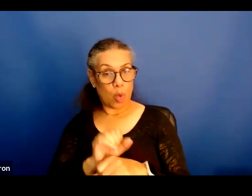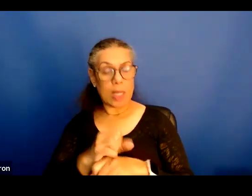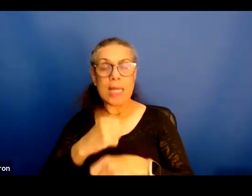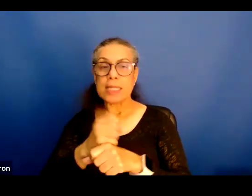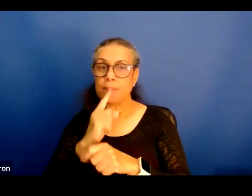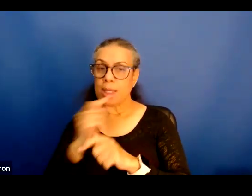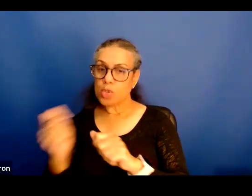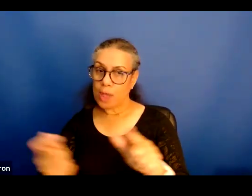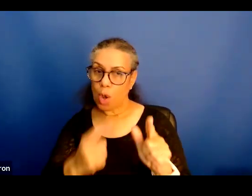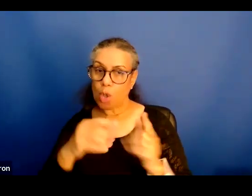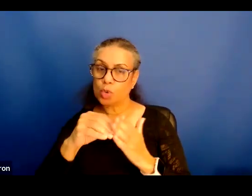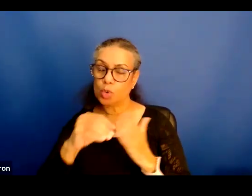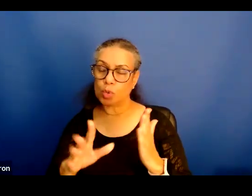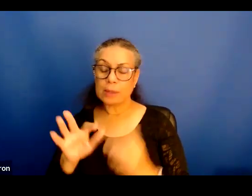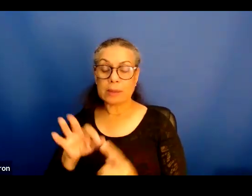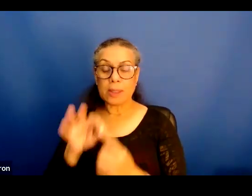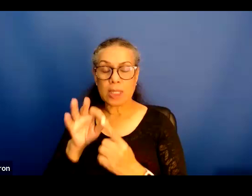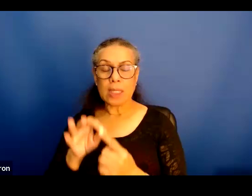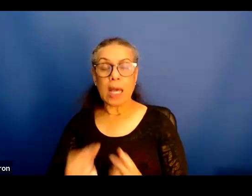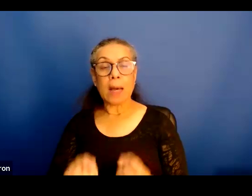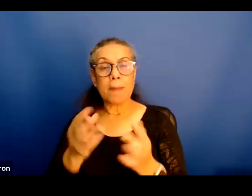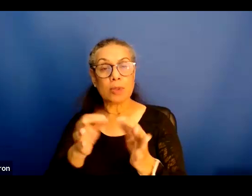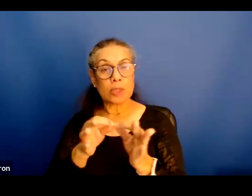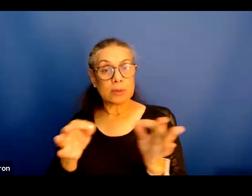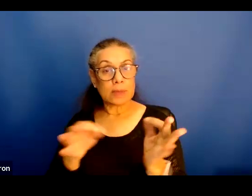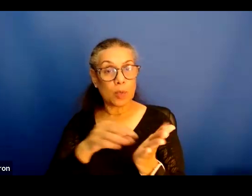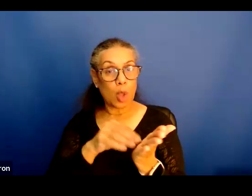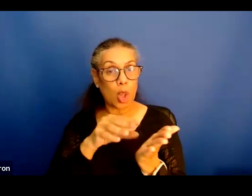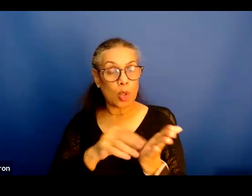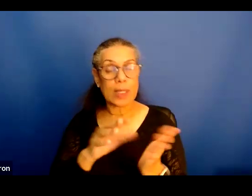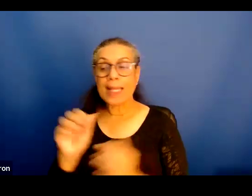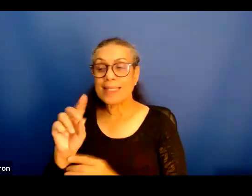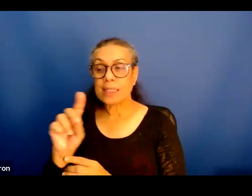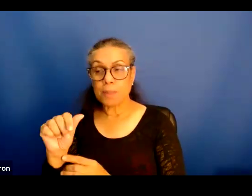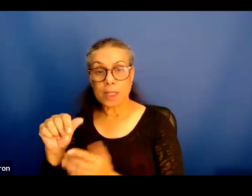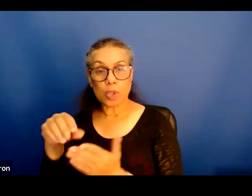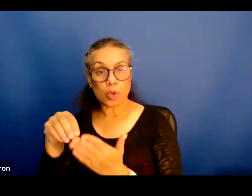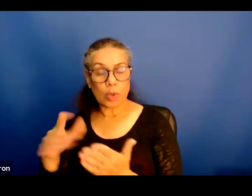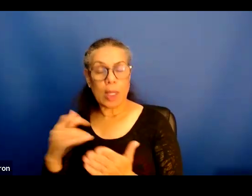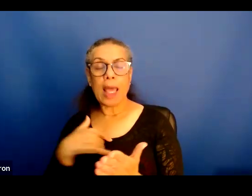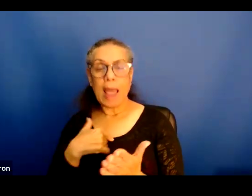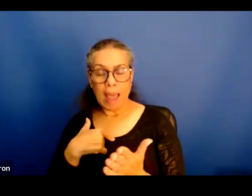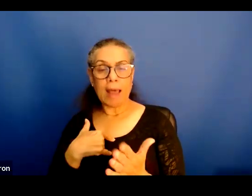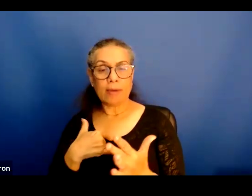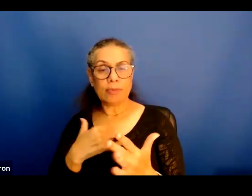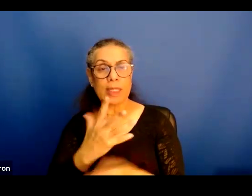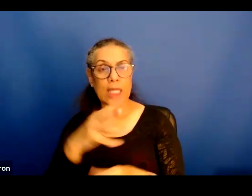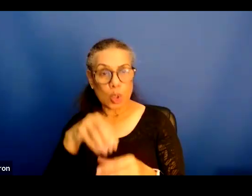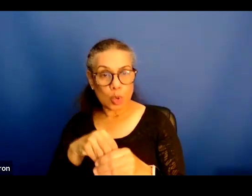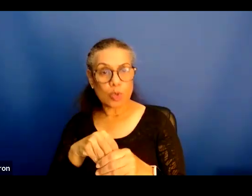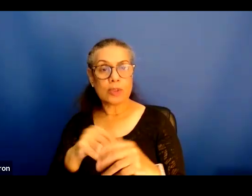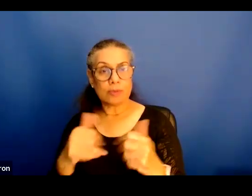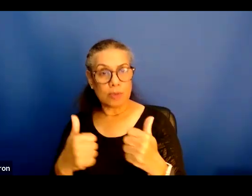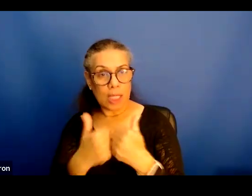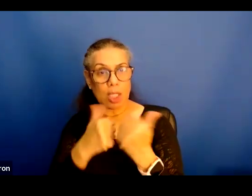every student, especially our multilingual learners and students with disabilities, has access to rigorous, inclusive, and